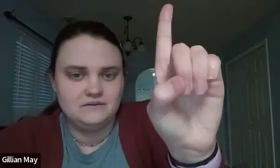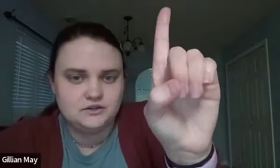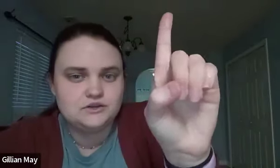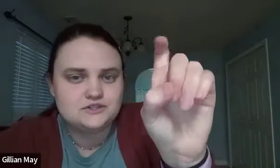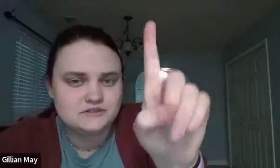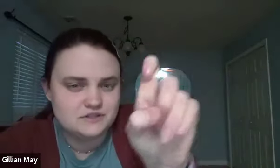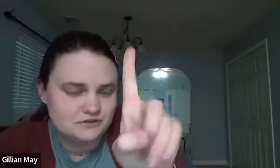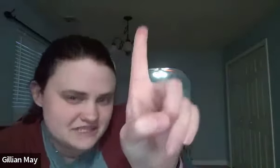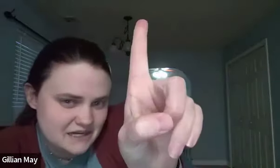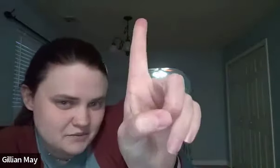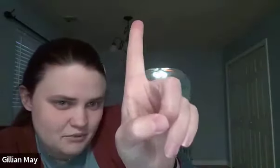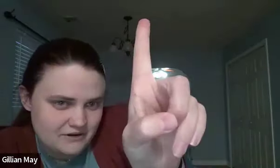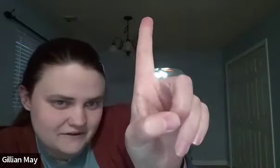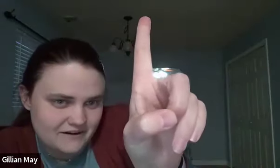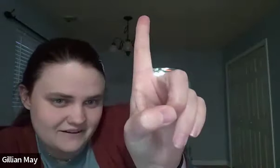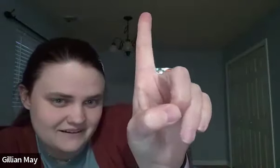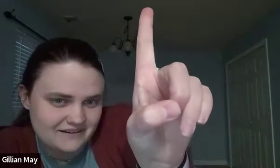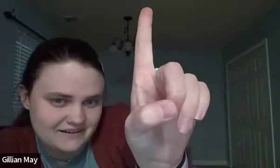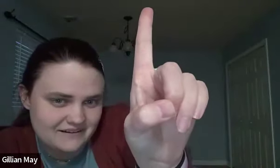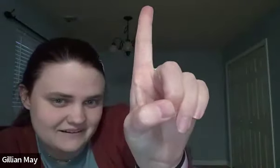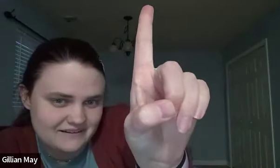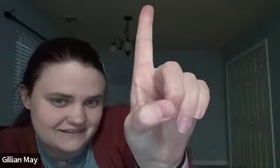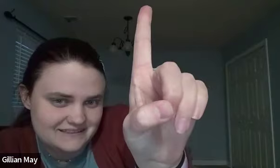You'll use so you'll just stick up your pointer finger.